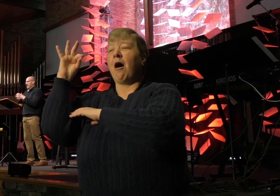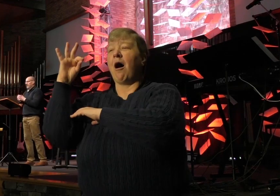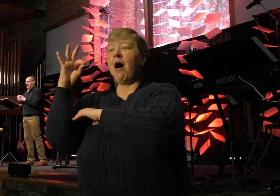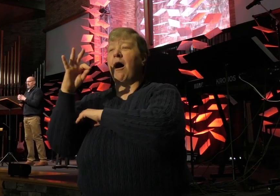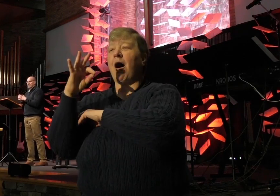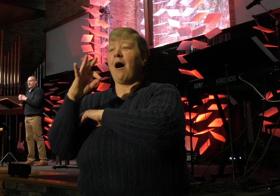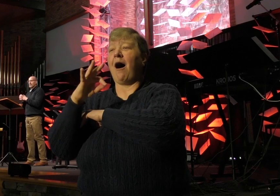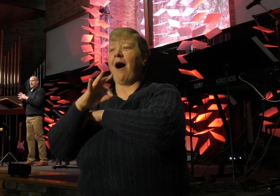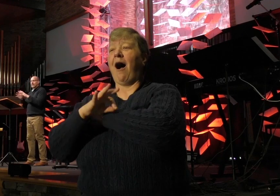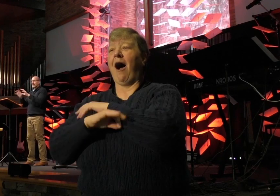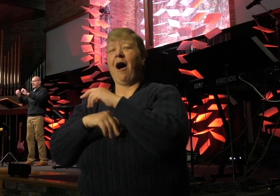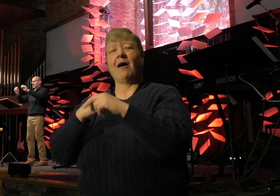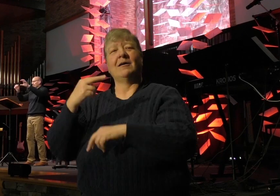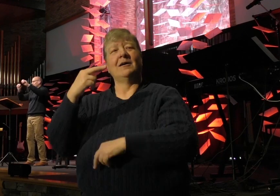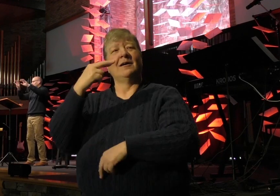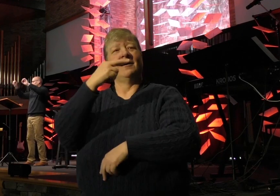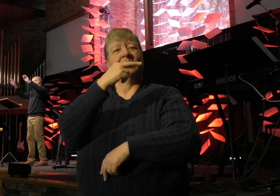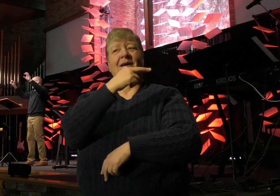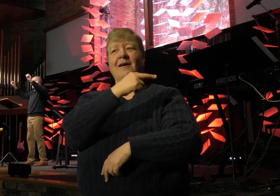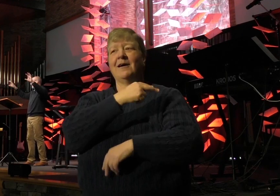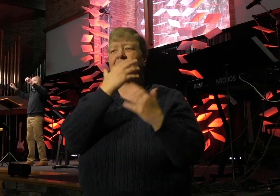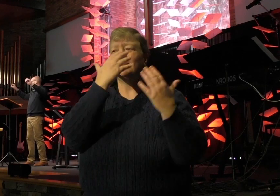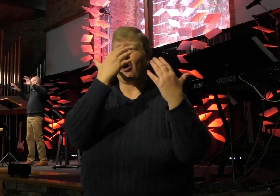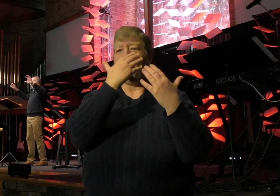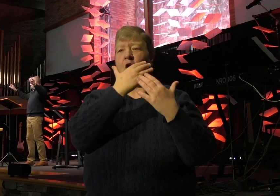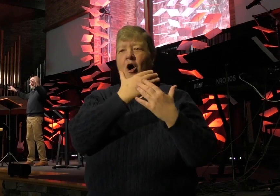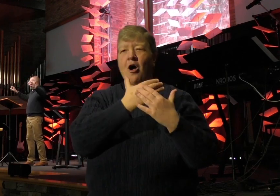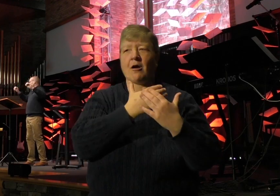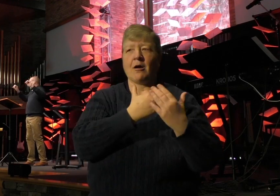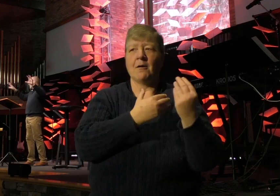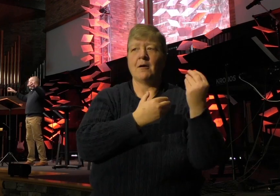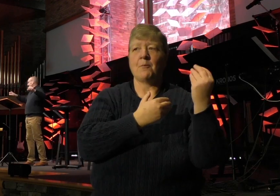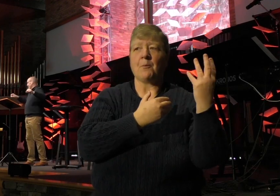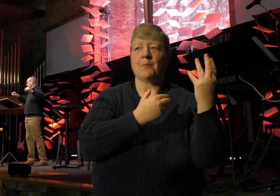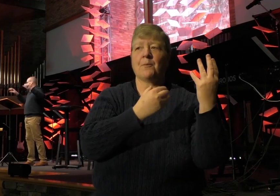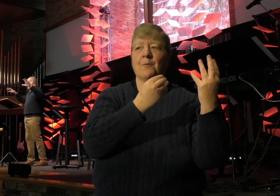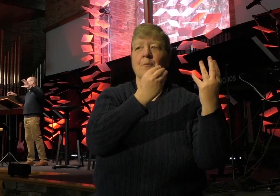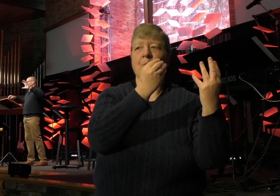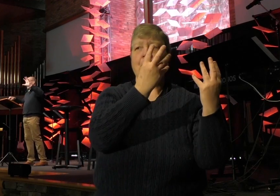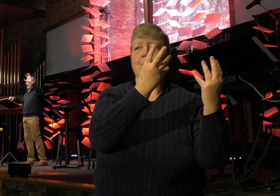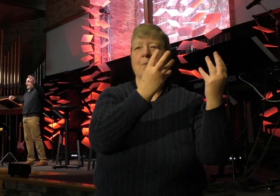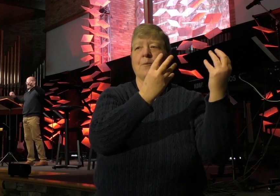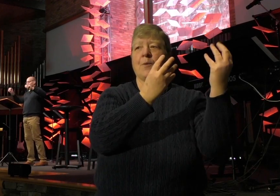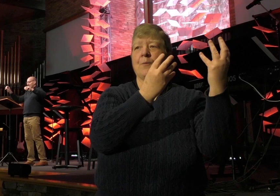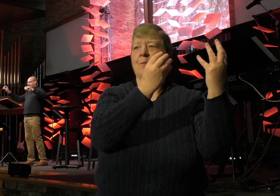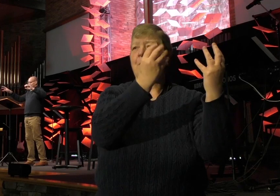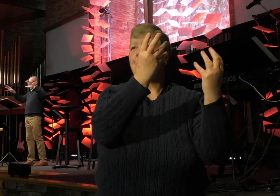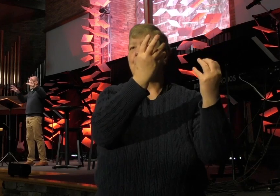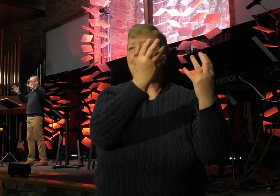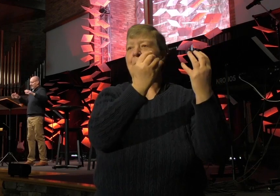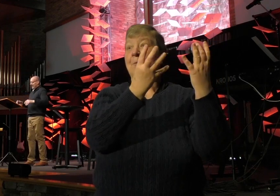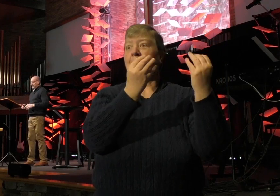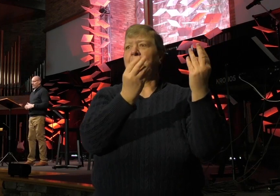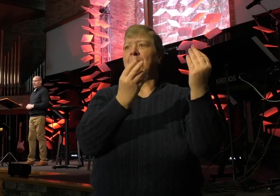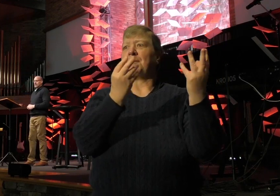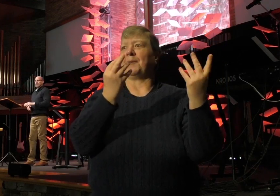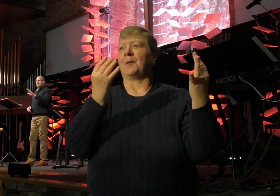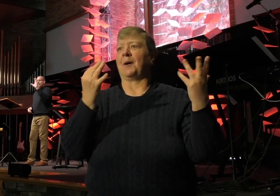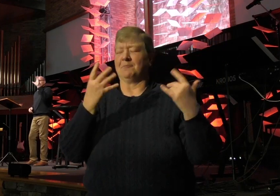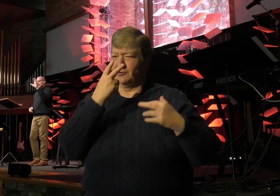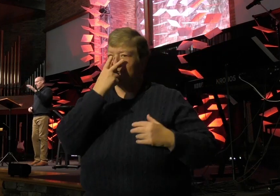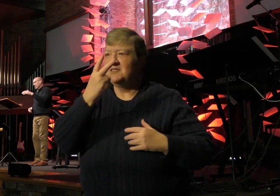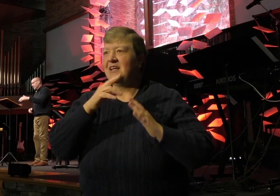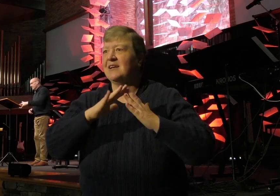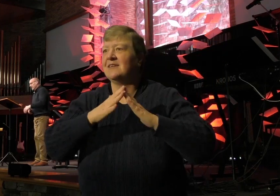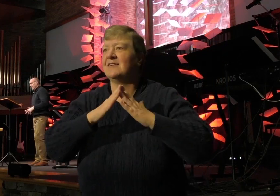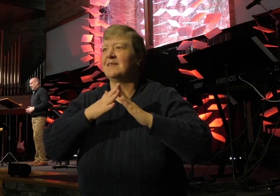and the darkness of the night comes, all of a sudden you can see the lights on the shorelines, right? You can see the cities and the towns and the homes. See,